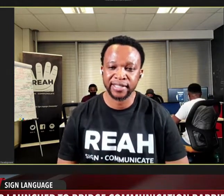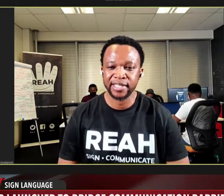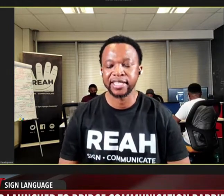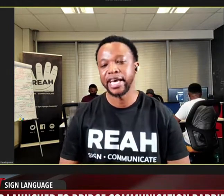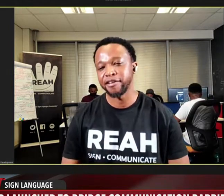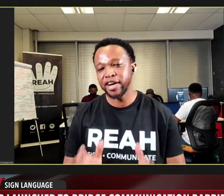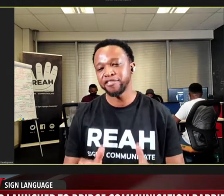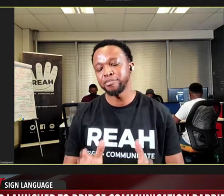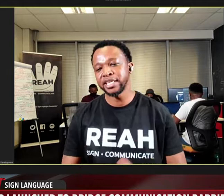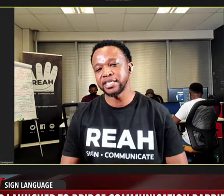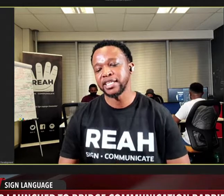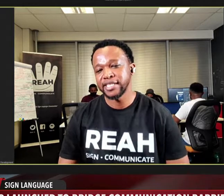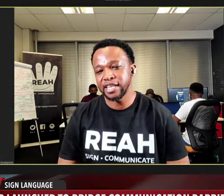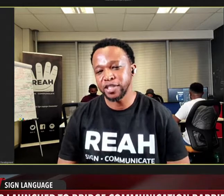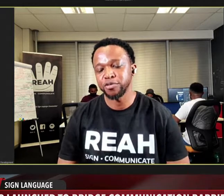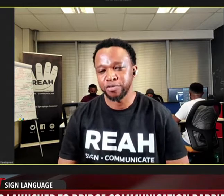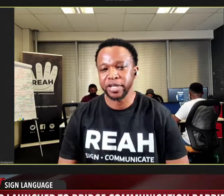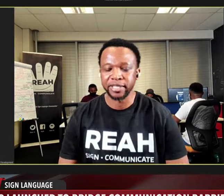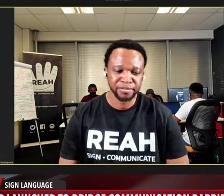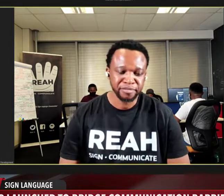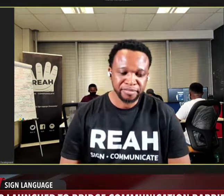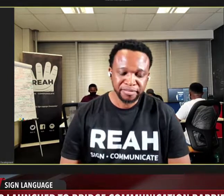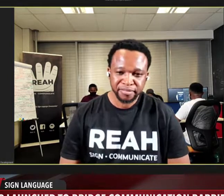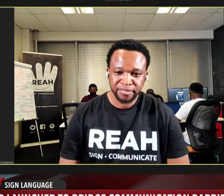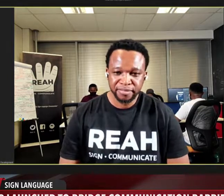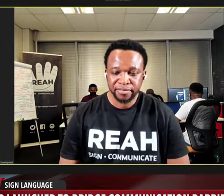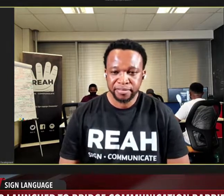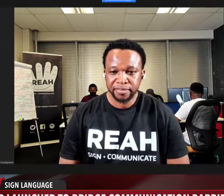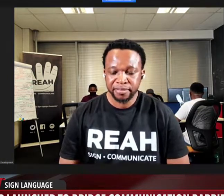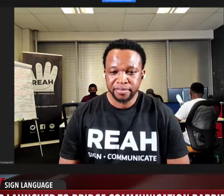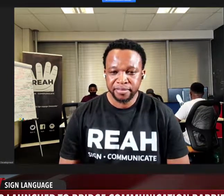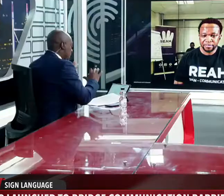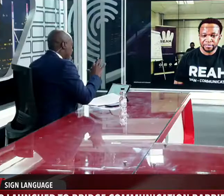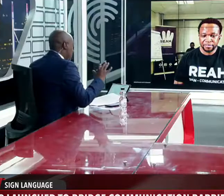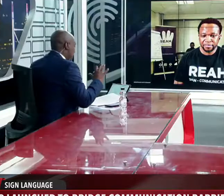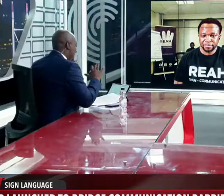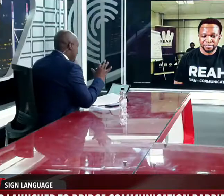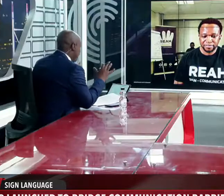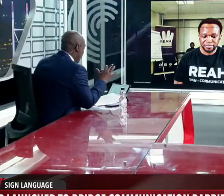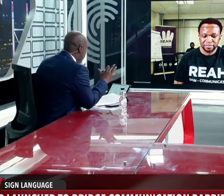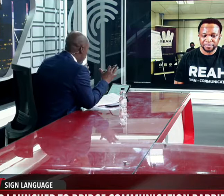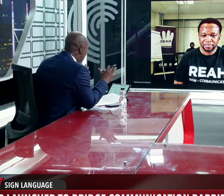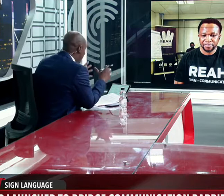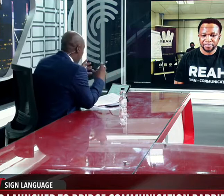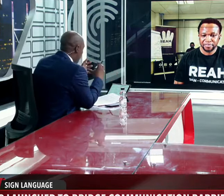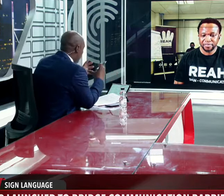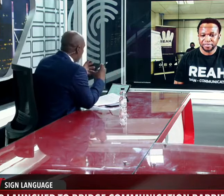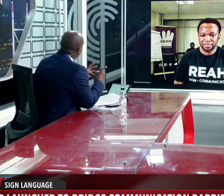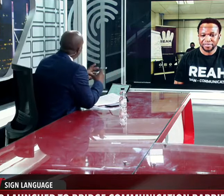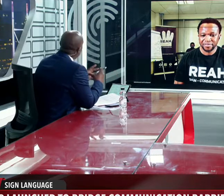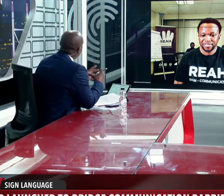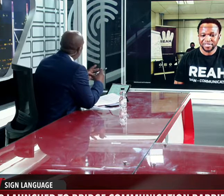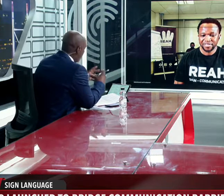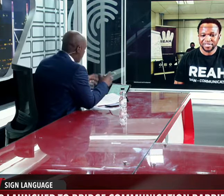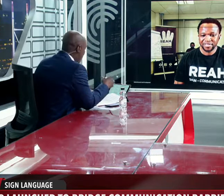and access a 5-minute service for free. Now, of course, we're launching this fantastic technology, but you've also